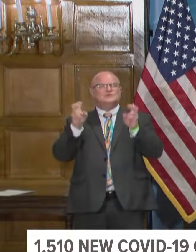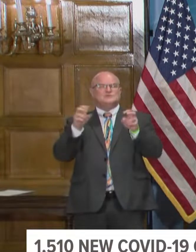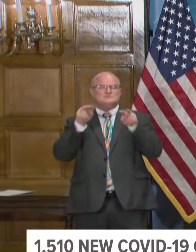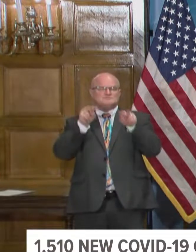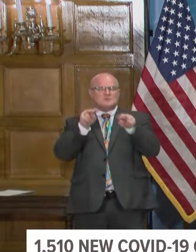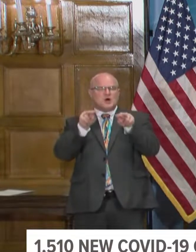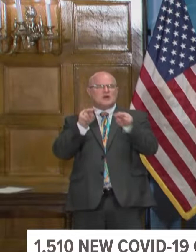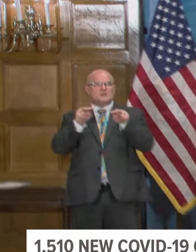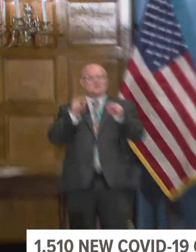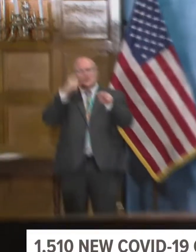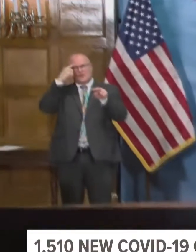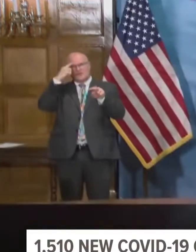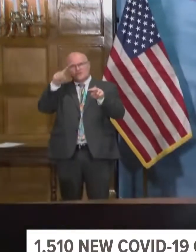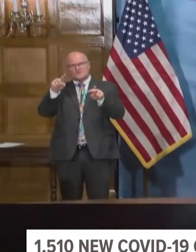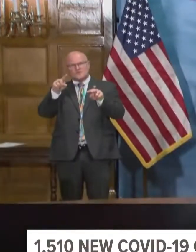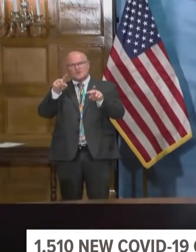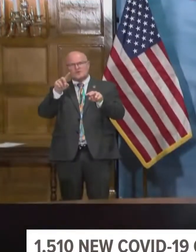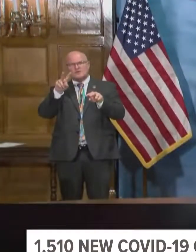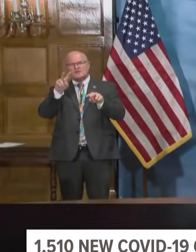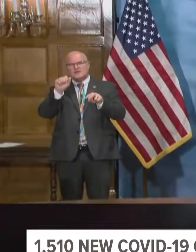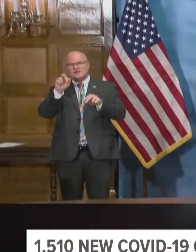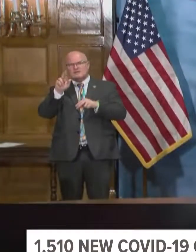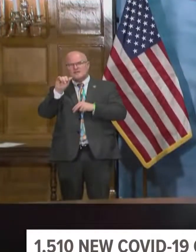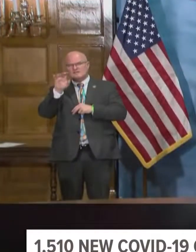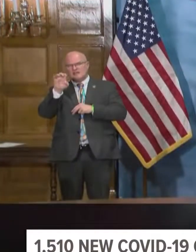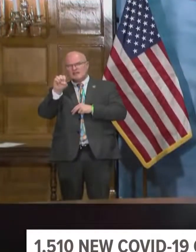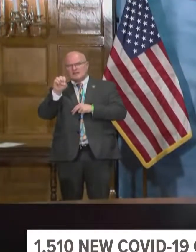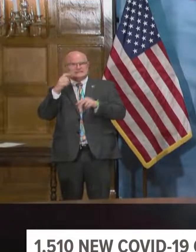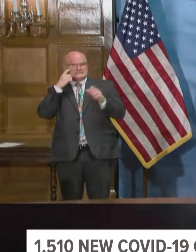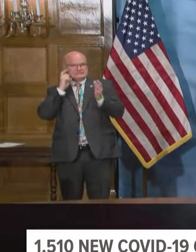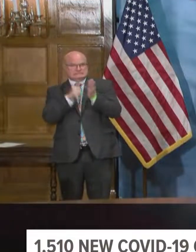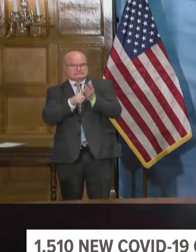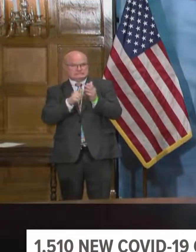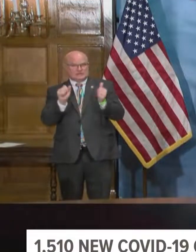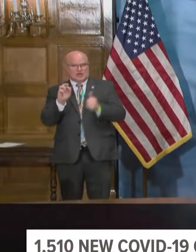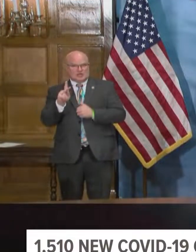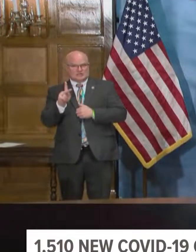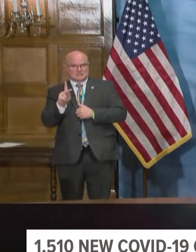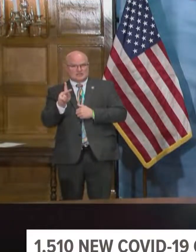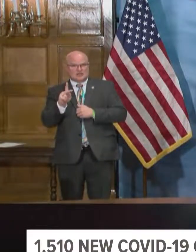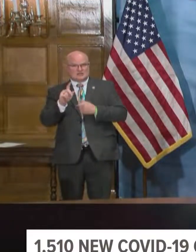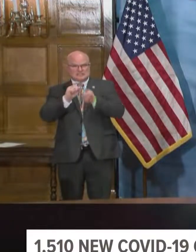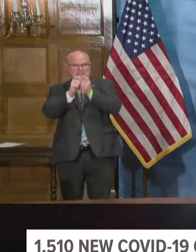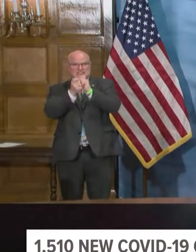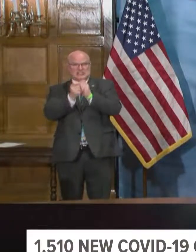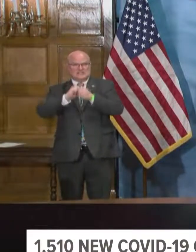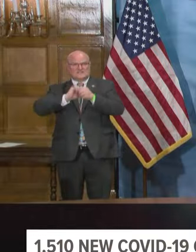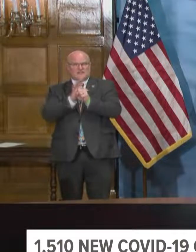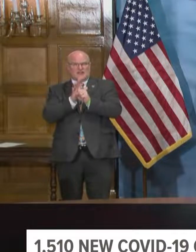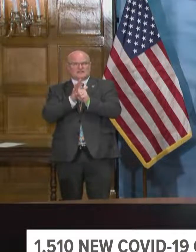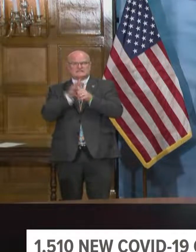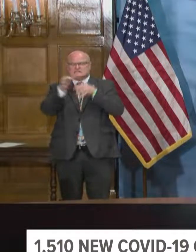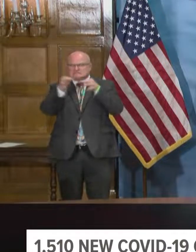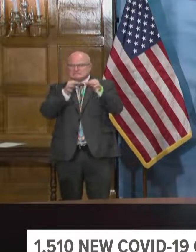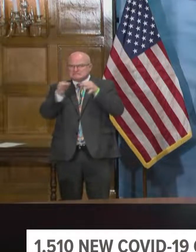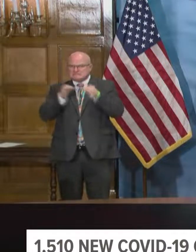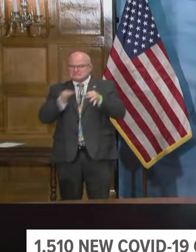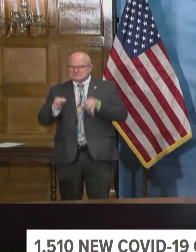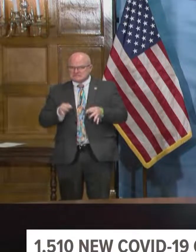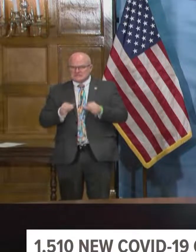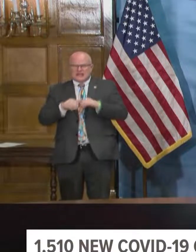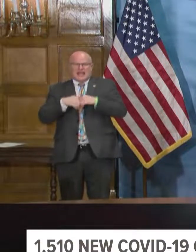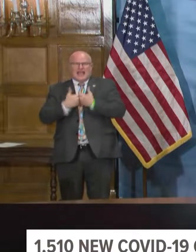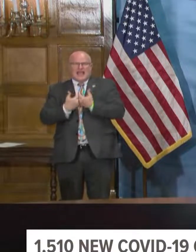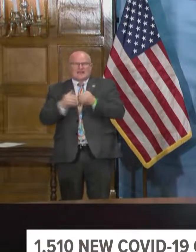monitoring for the variants that are not yet identified in Arkansas, Dr. Romero, could you tell us in lay terms how you